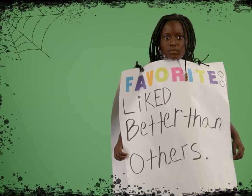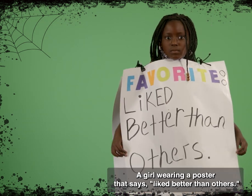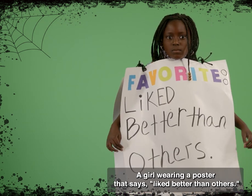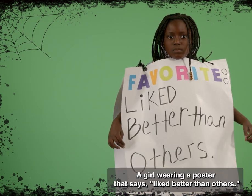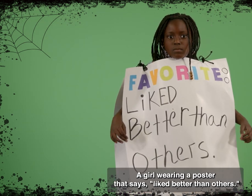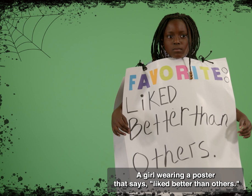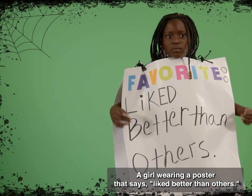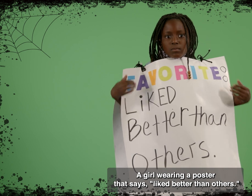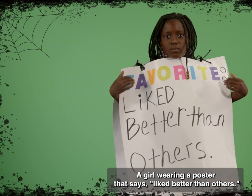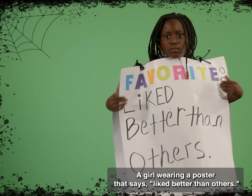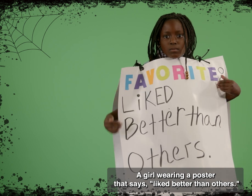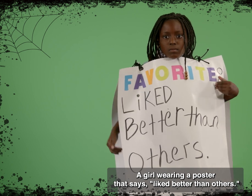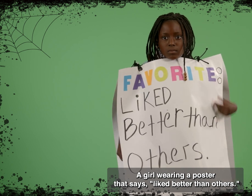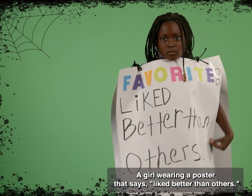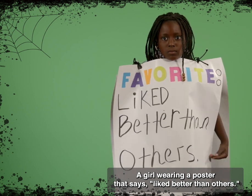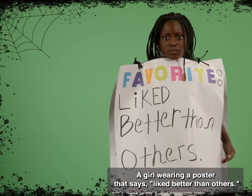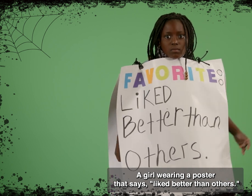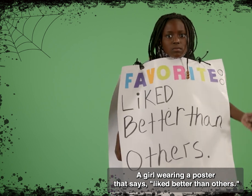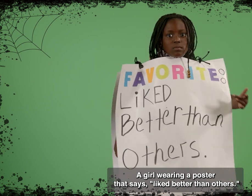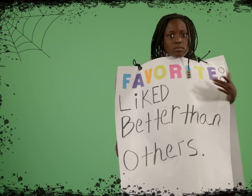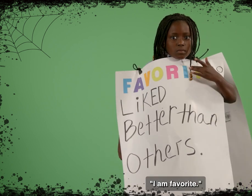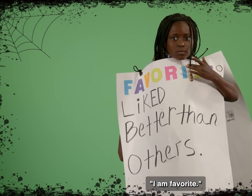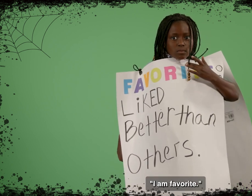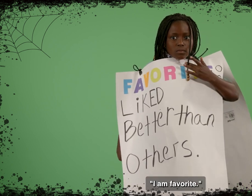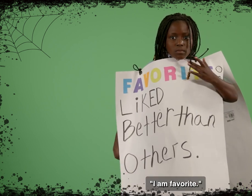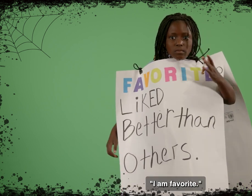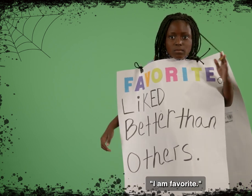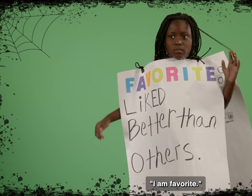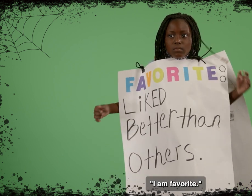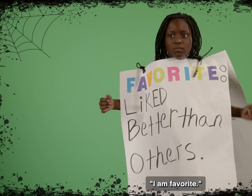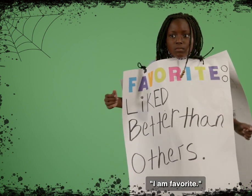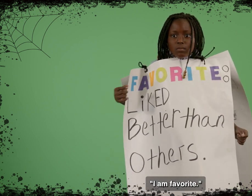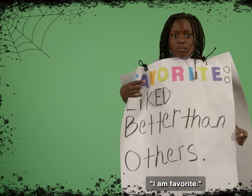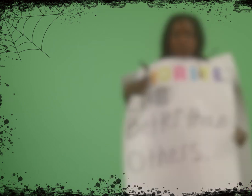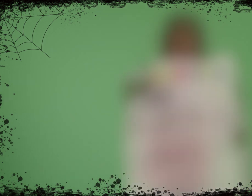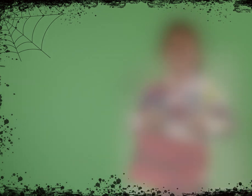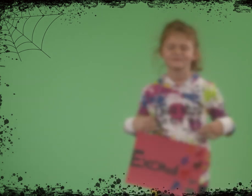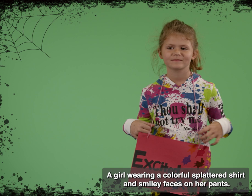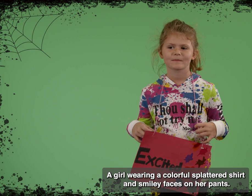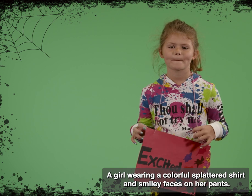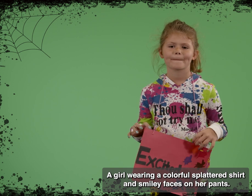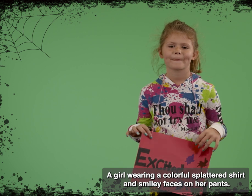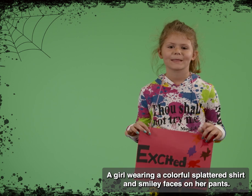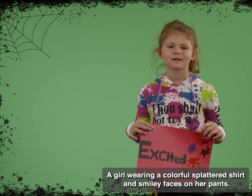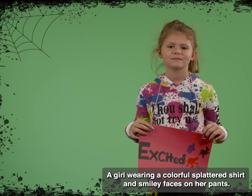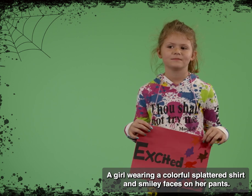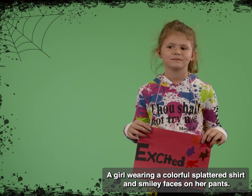A girl wearing a poster that says liked better than others. I am favorite. A girl wearing a colorful